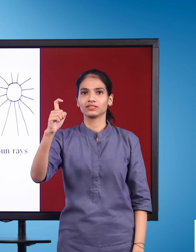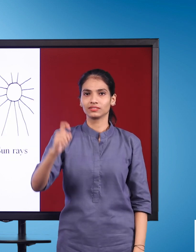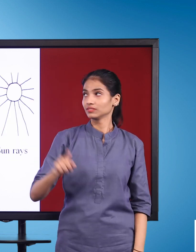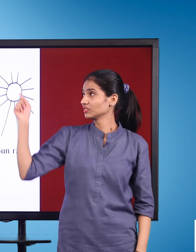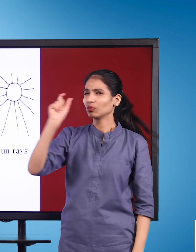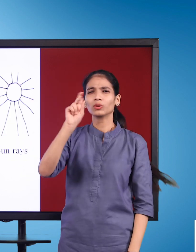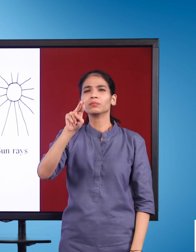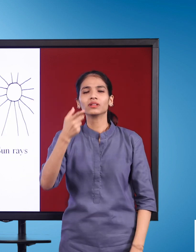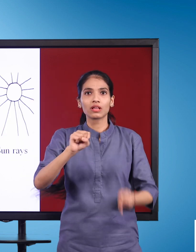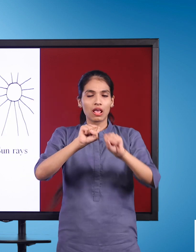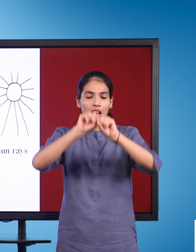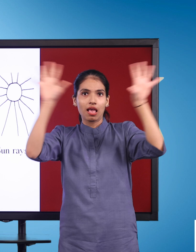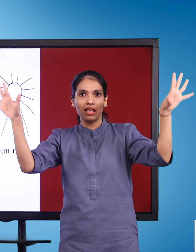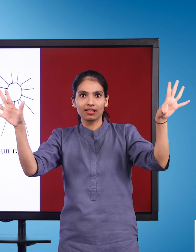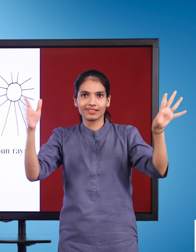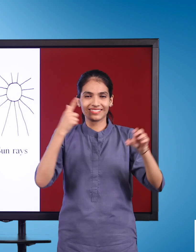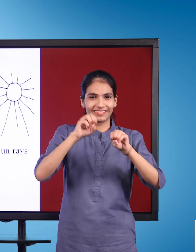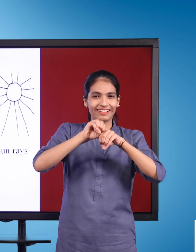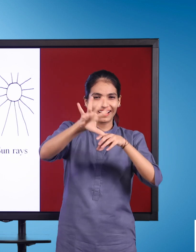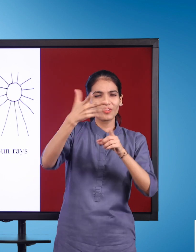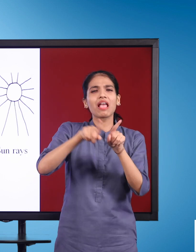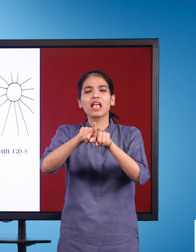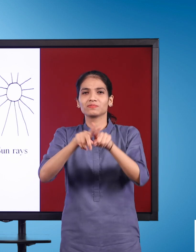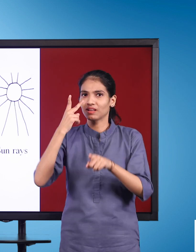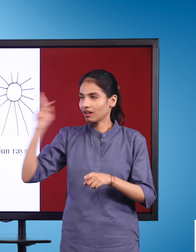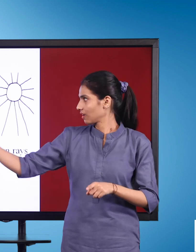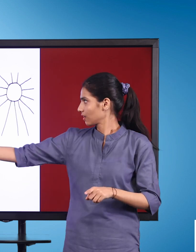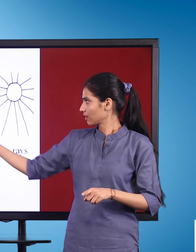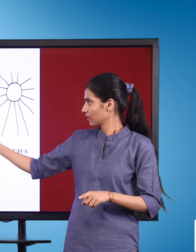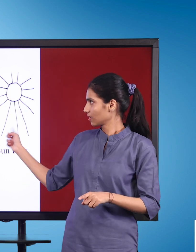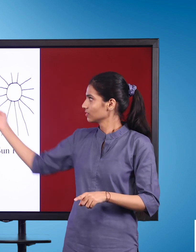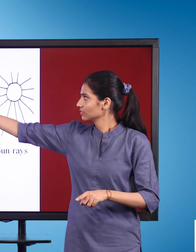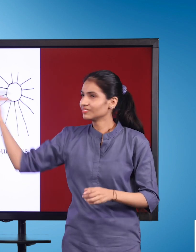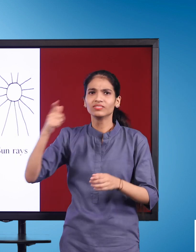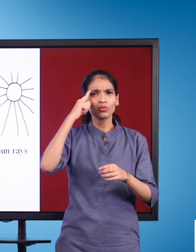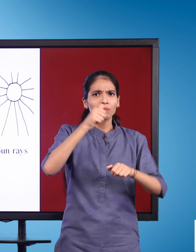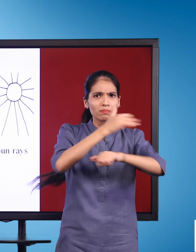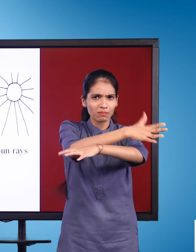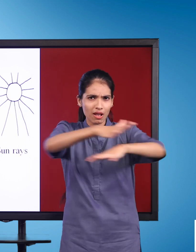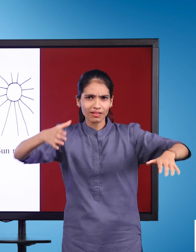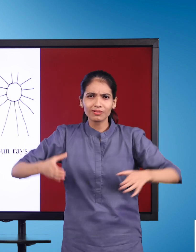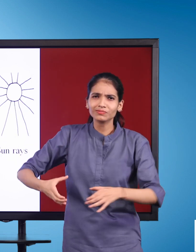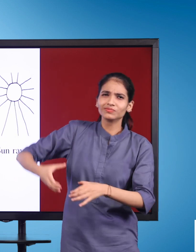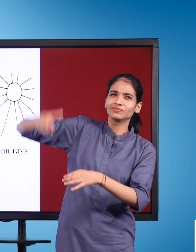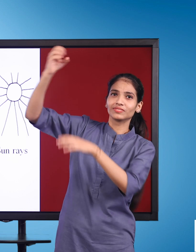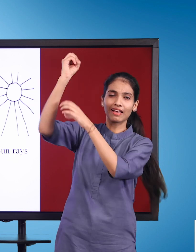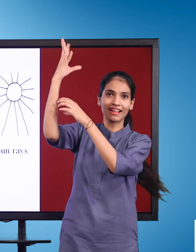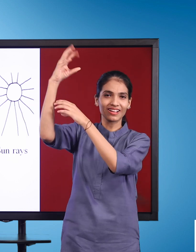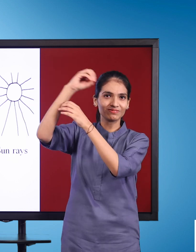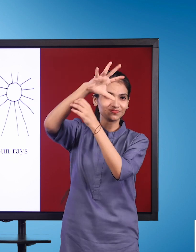4.7. Ray. We have three figures here. First one, beam of light from a lighthouse. Second,